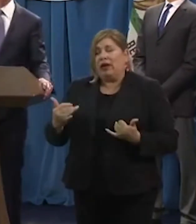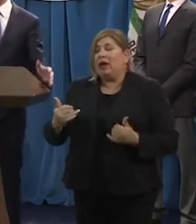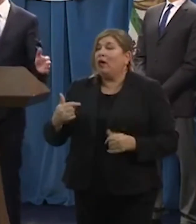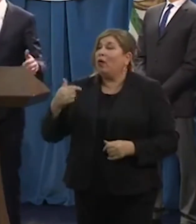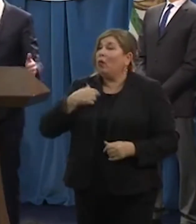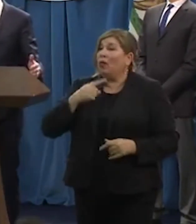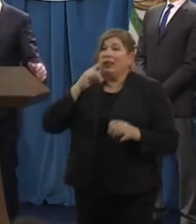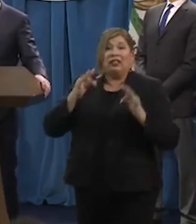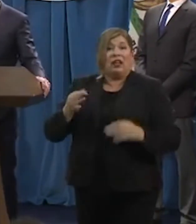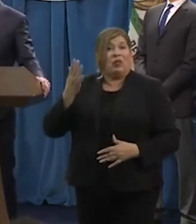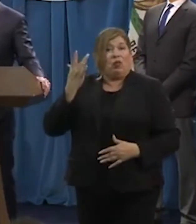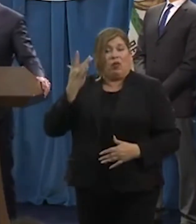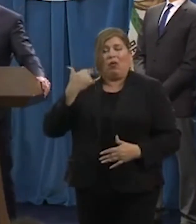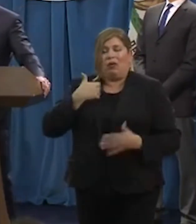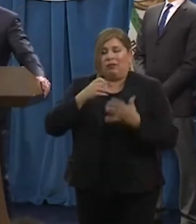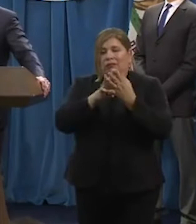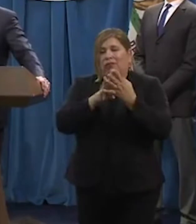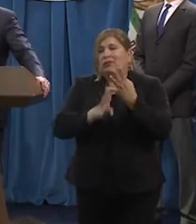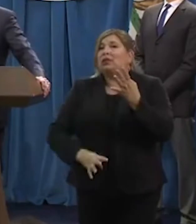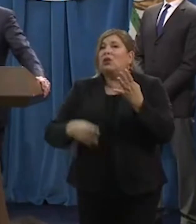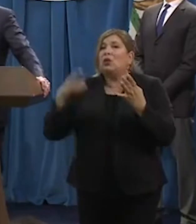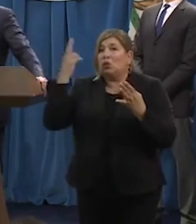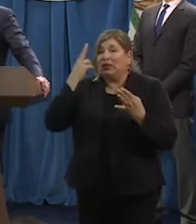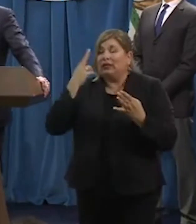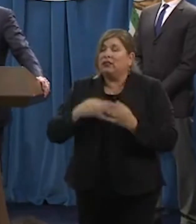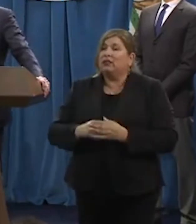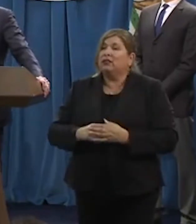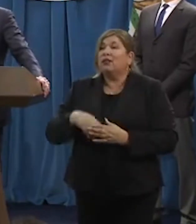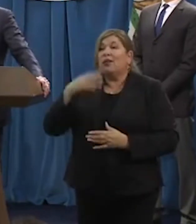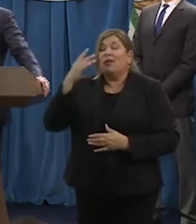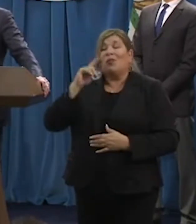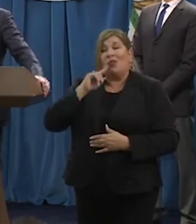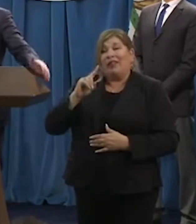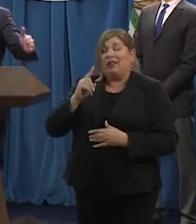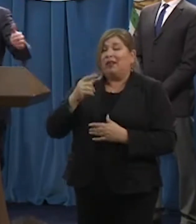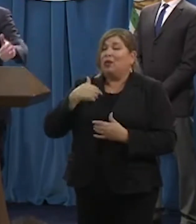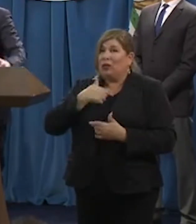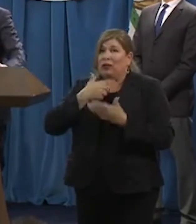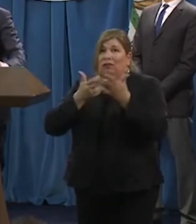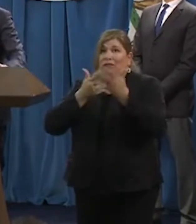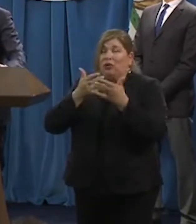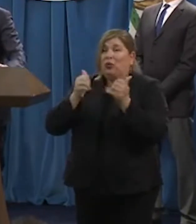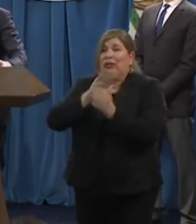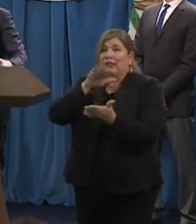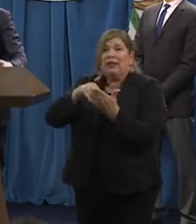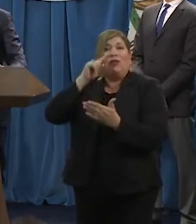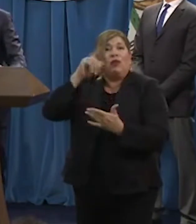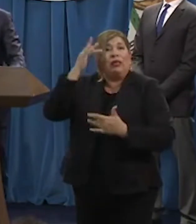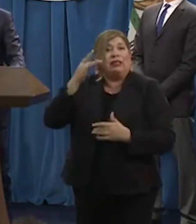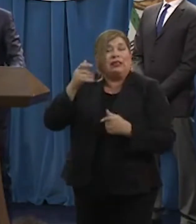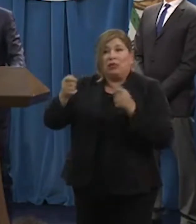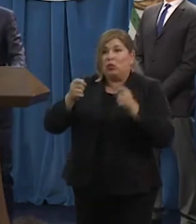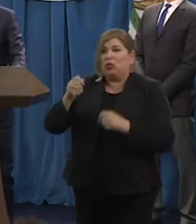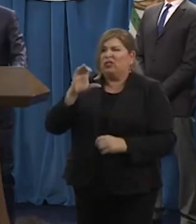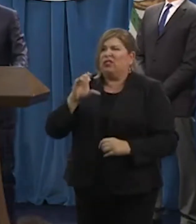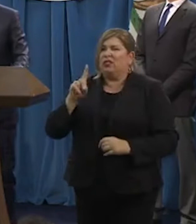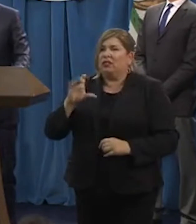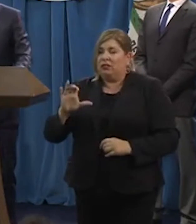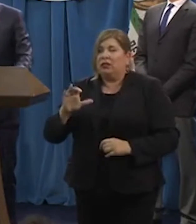factors, not least of which our collaboration and coordination with the CDC. As you know, yesterday,